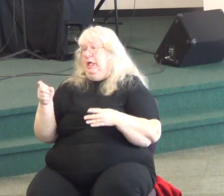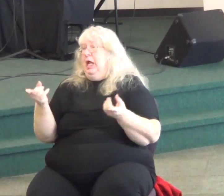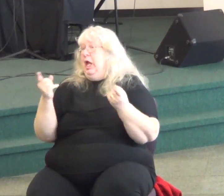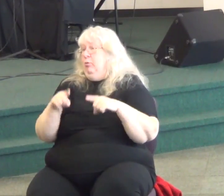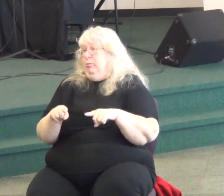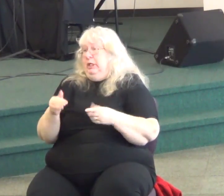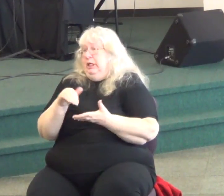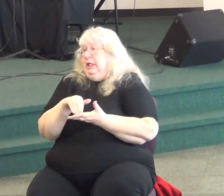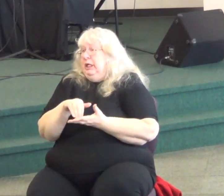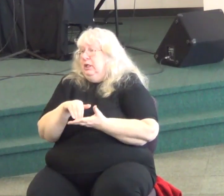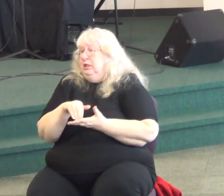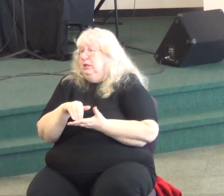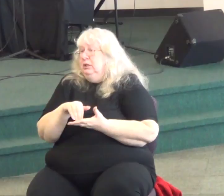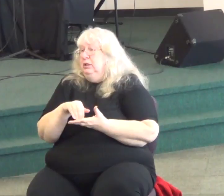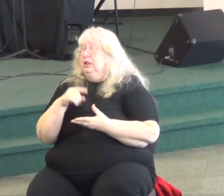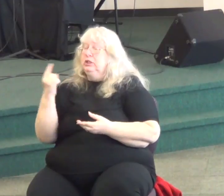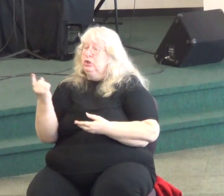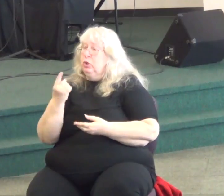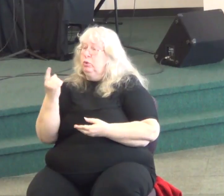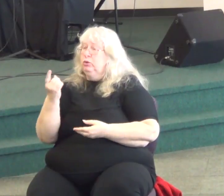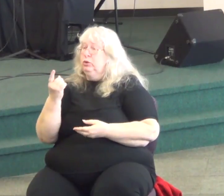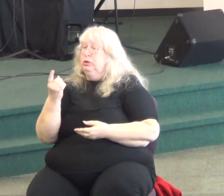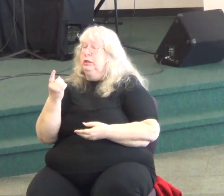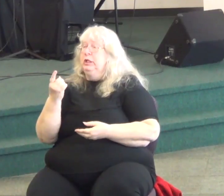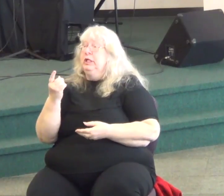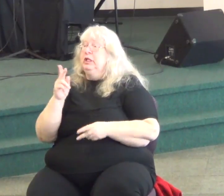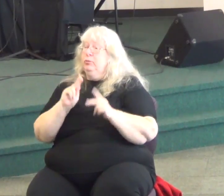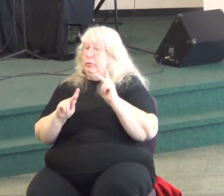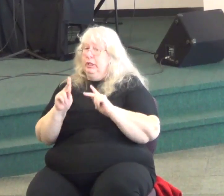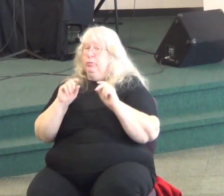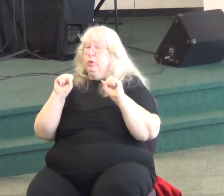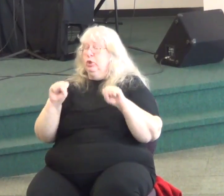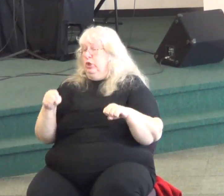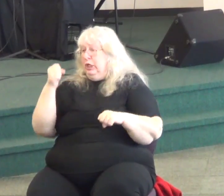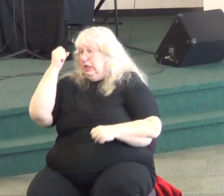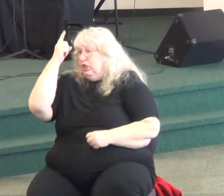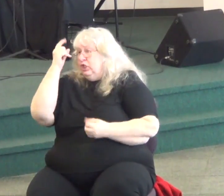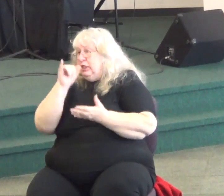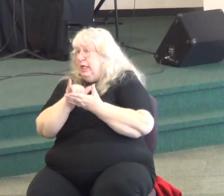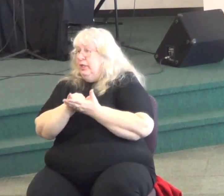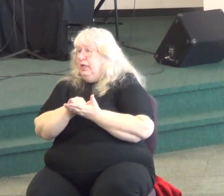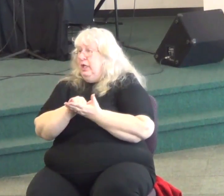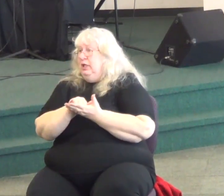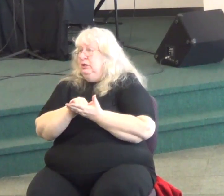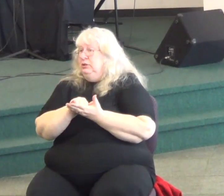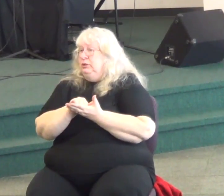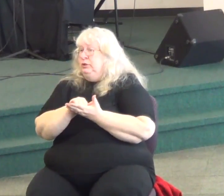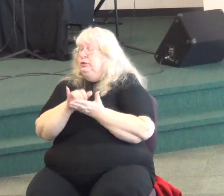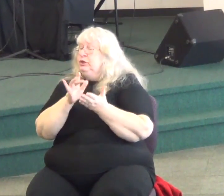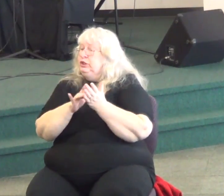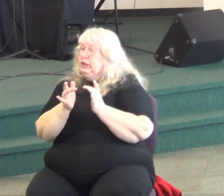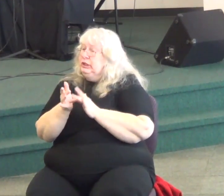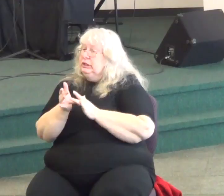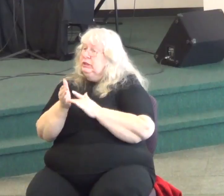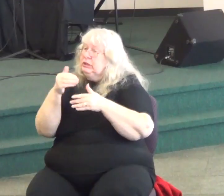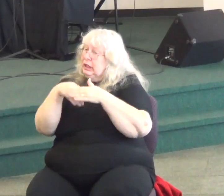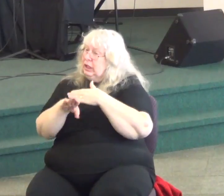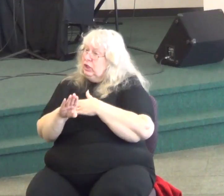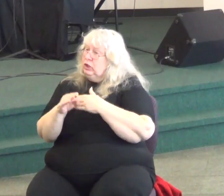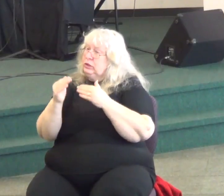If only the people could have grabbed a hold of that. Jesus rode into town. People,